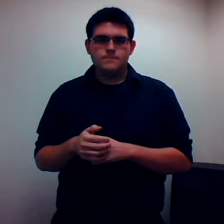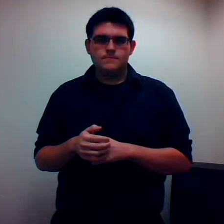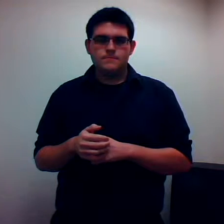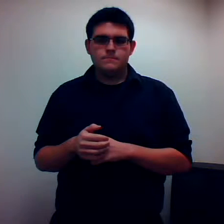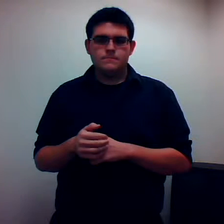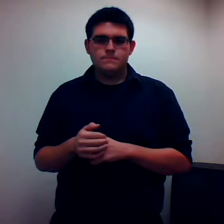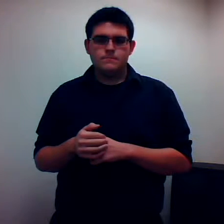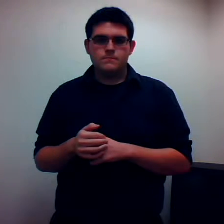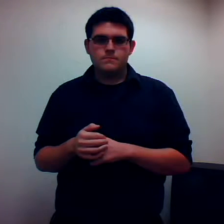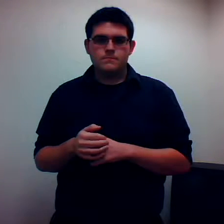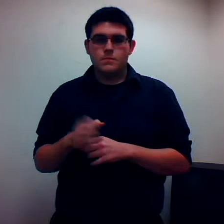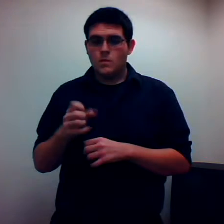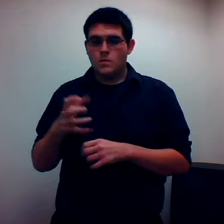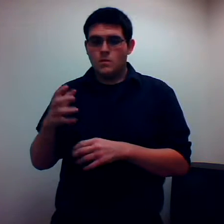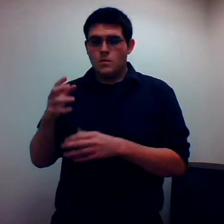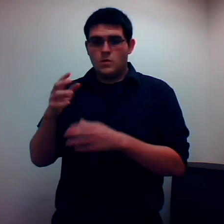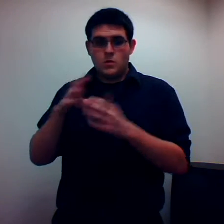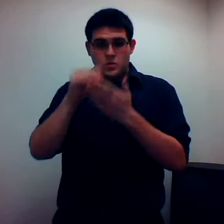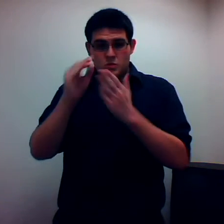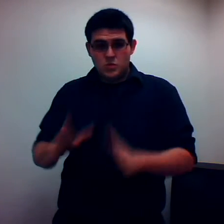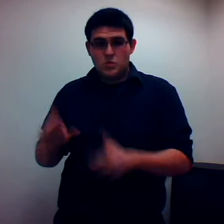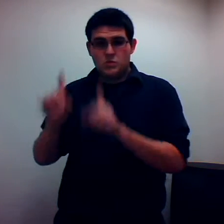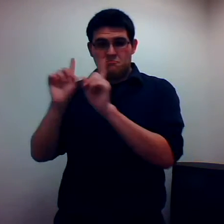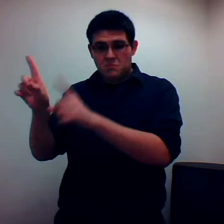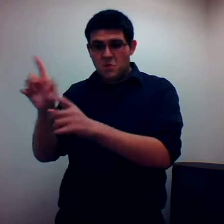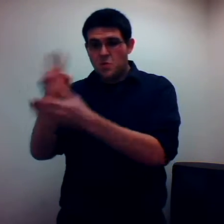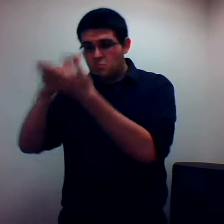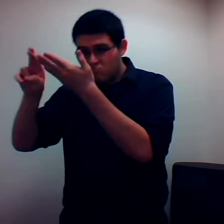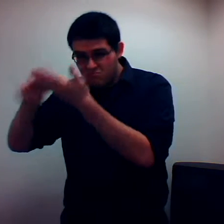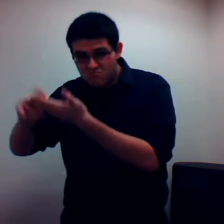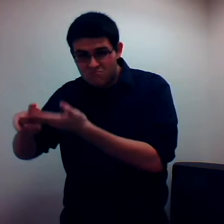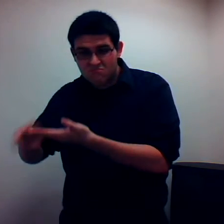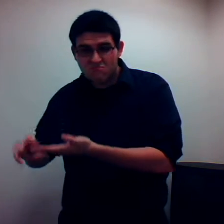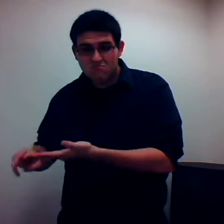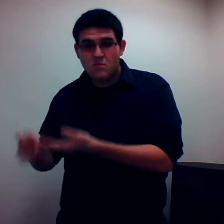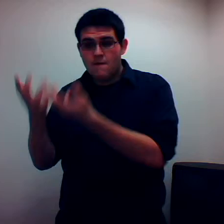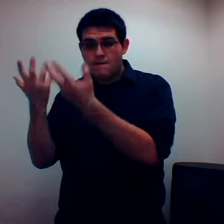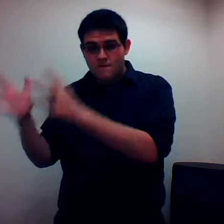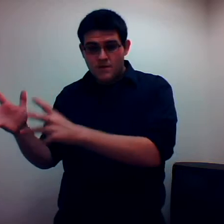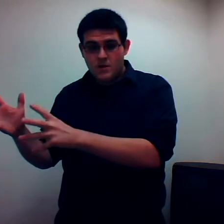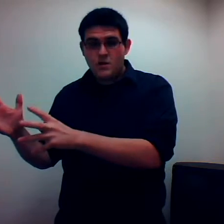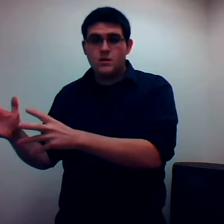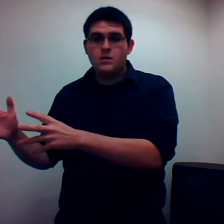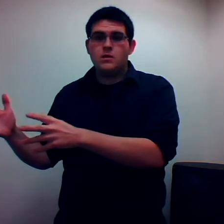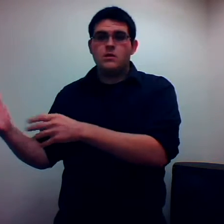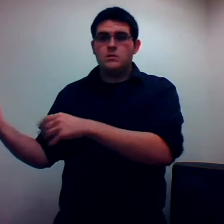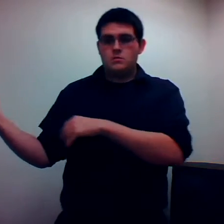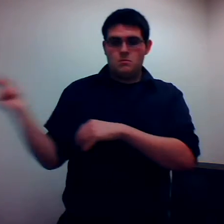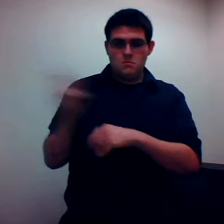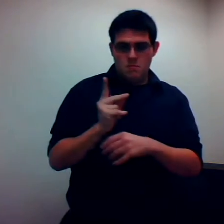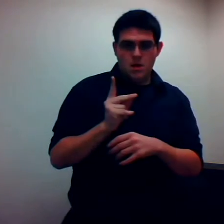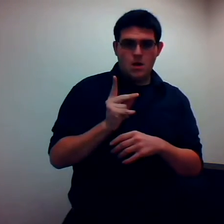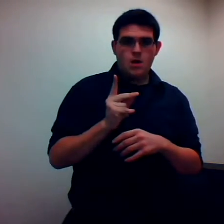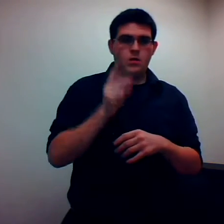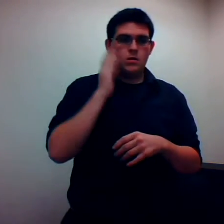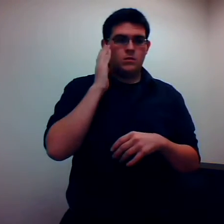of the students write the name of the article and the main idea from the article on the blackboards in the classroom, the author's